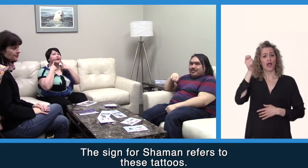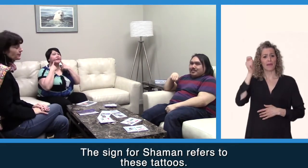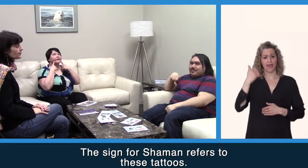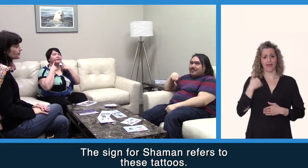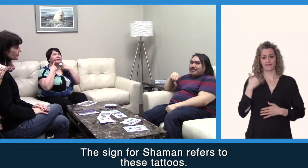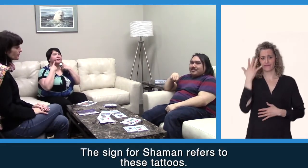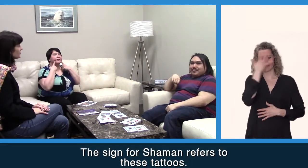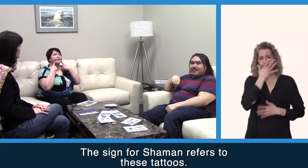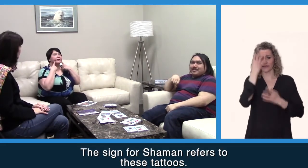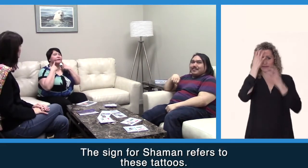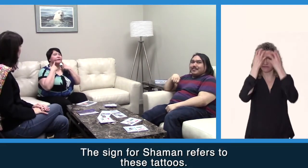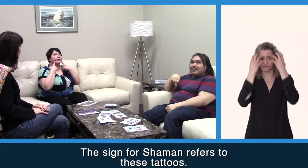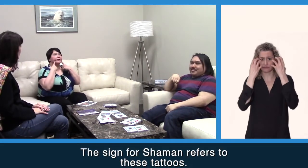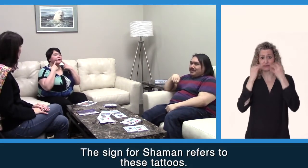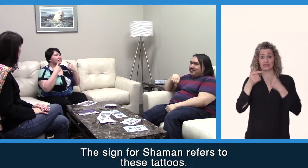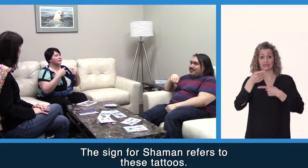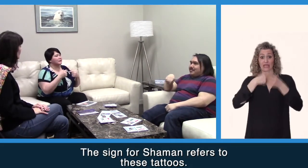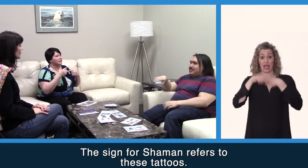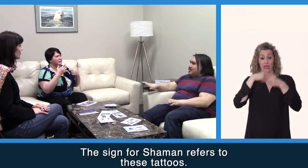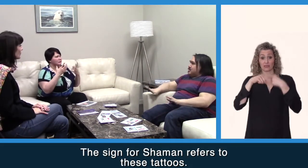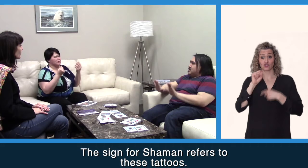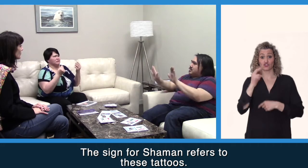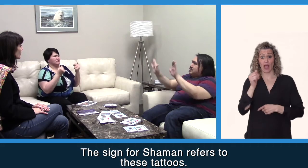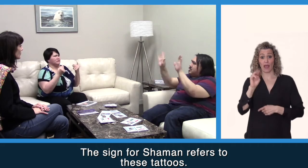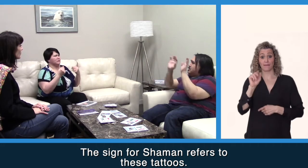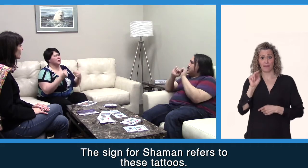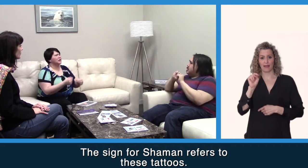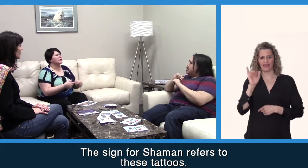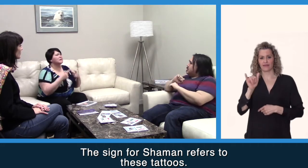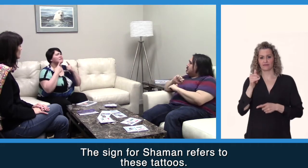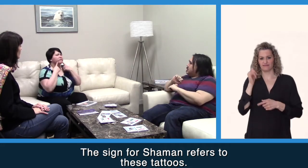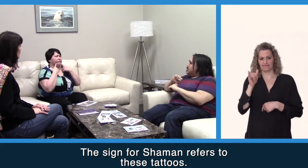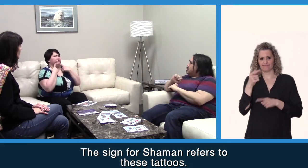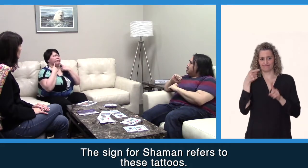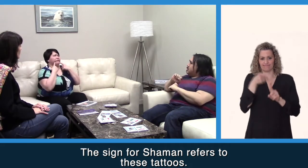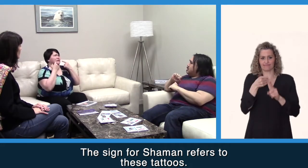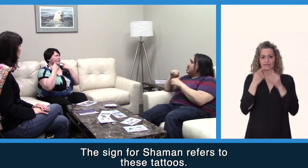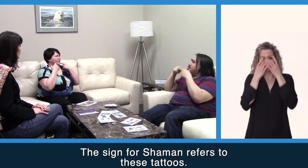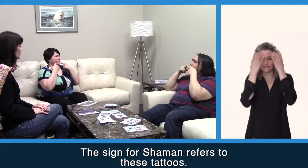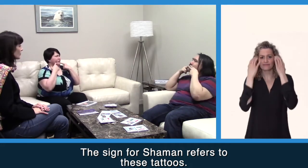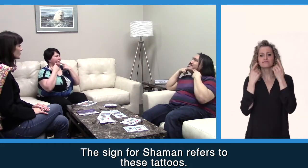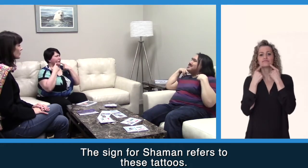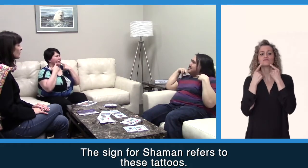Oh, right. tattoos, okay, tattoos. Mhm.